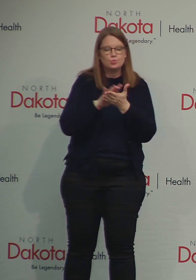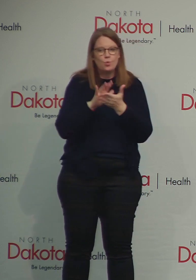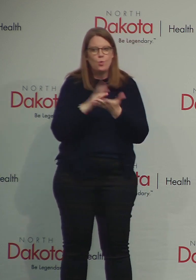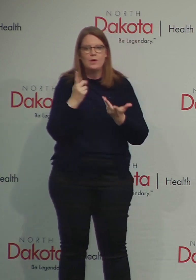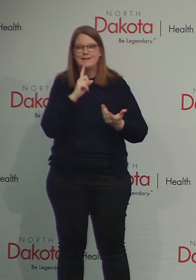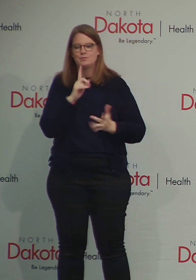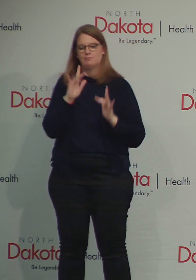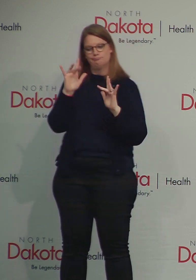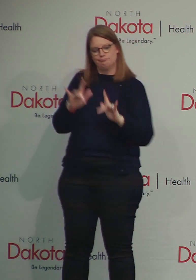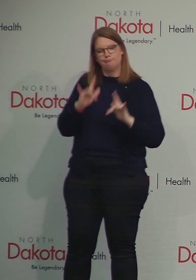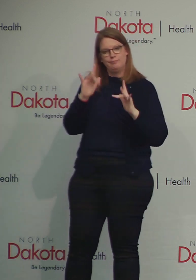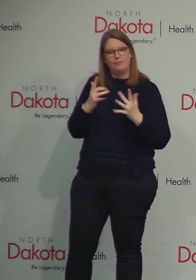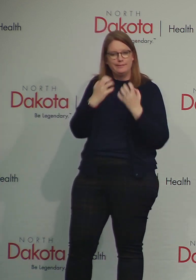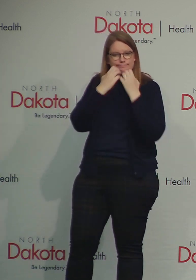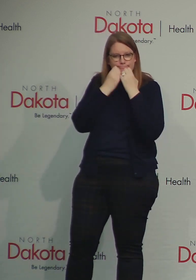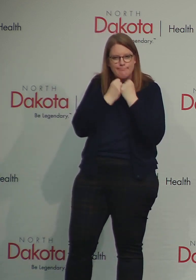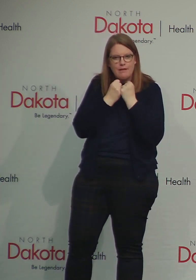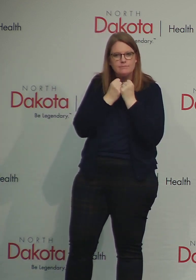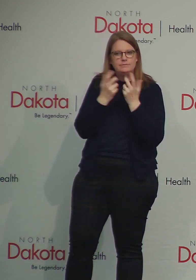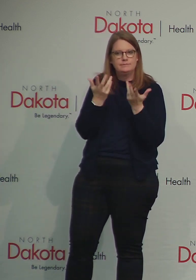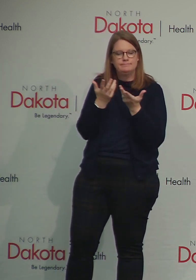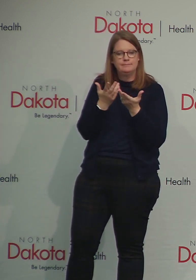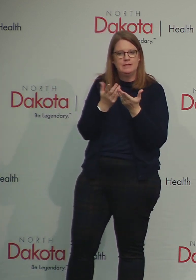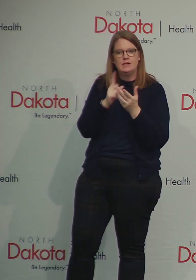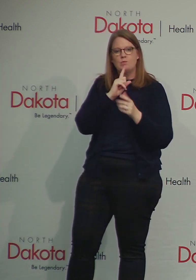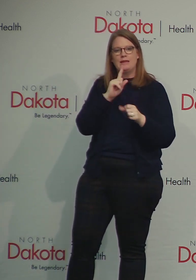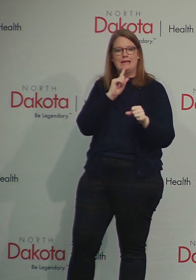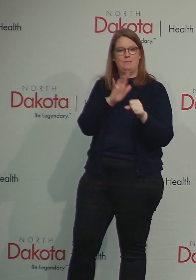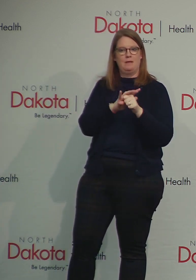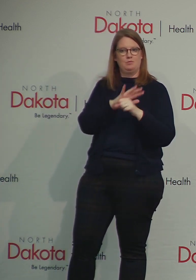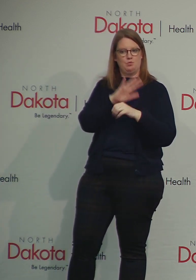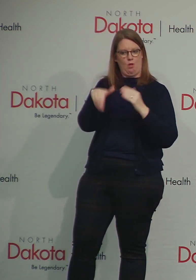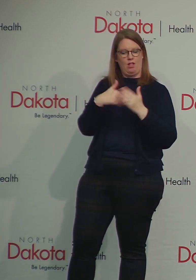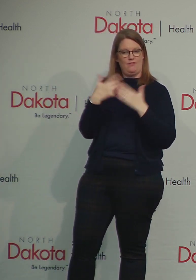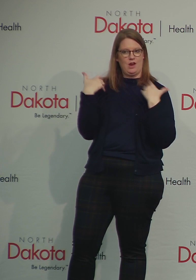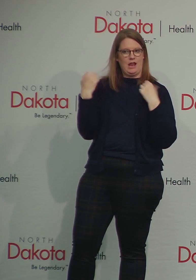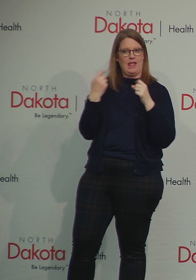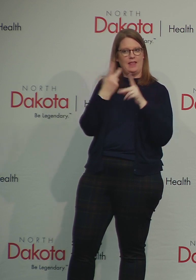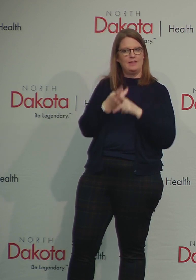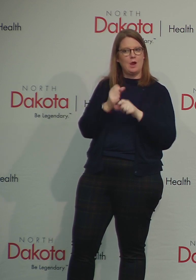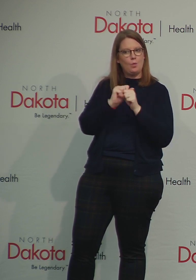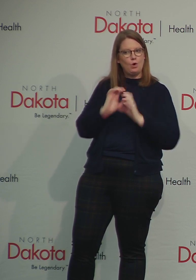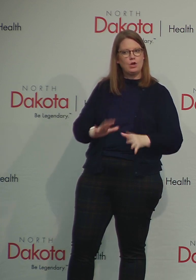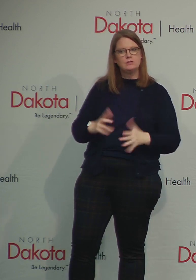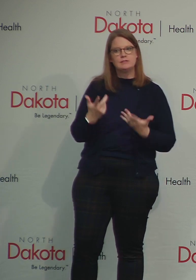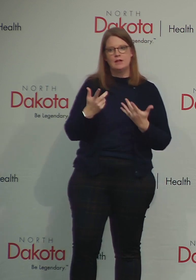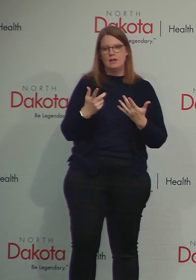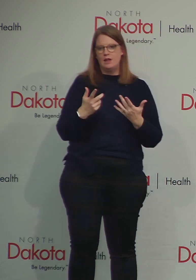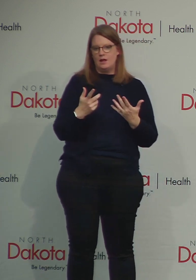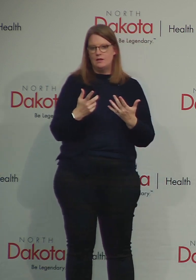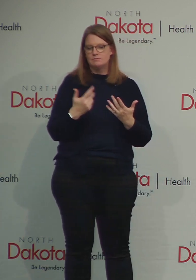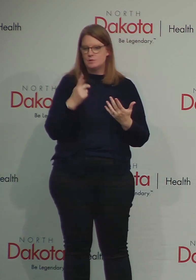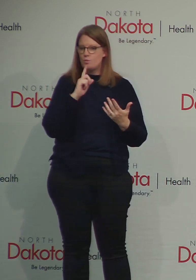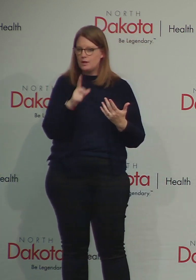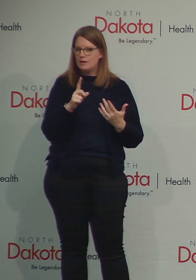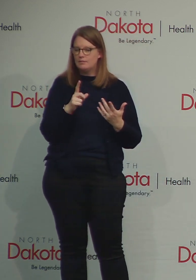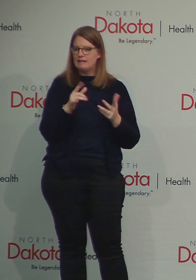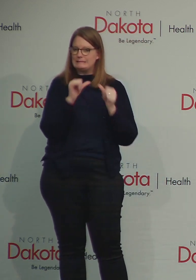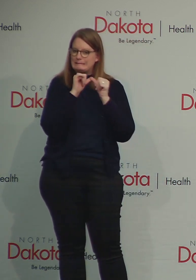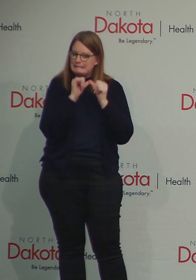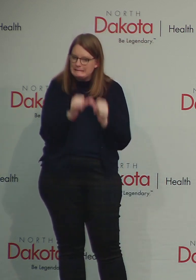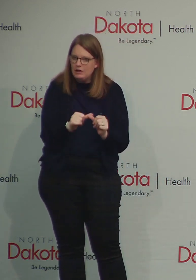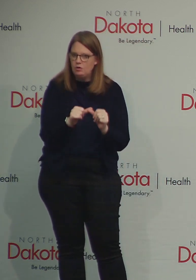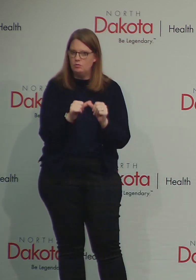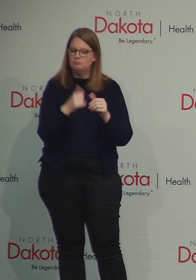compassion for your loved ones. It's a commitment to all of our healthcare workers and frontline workers. So let's keep continue